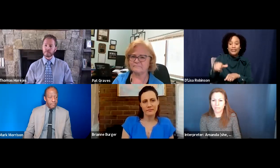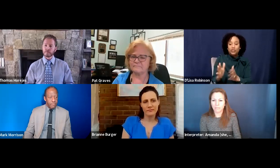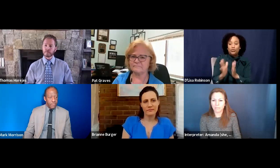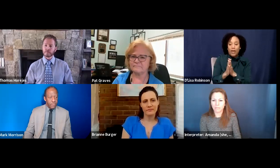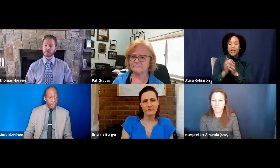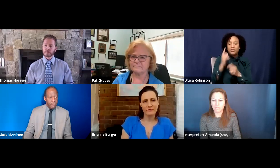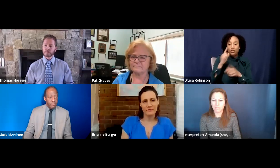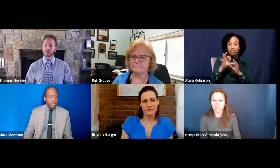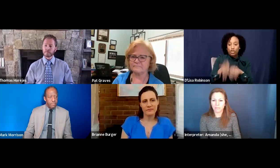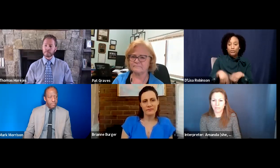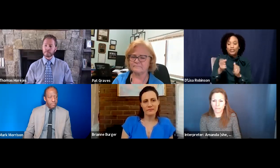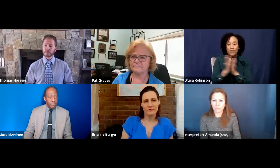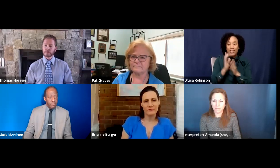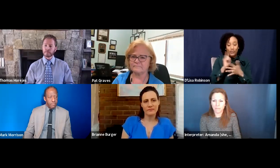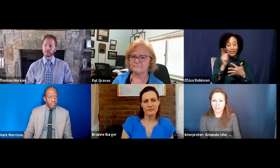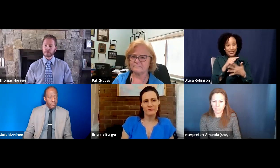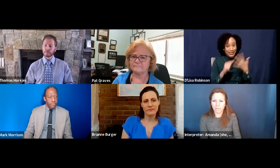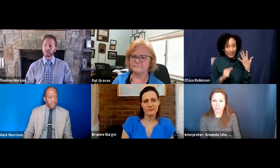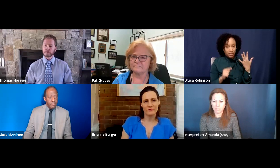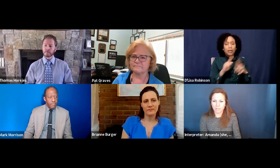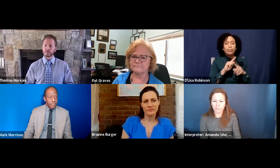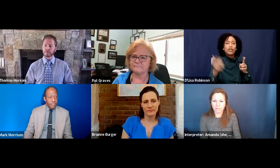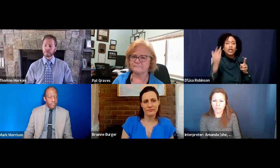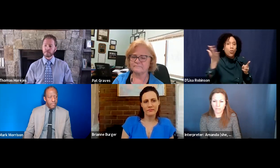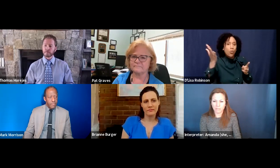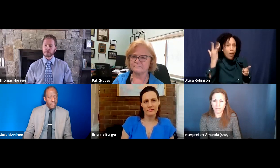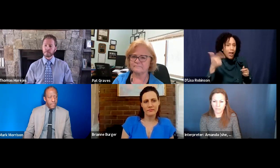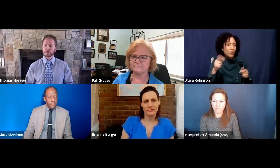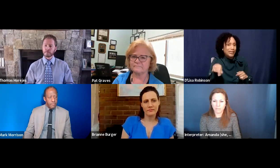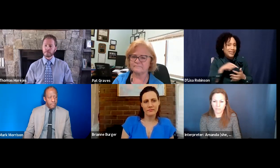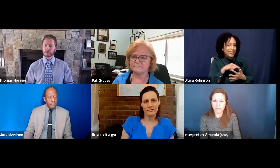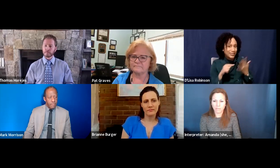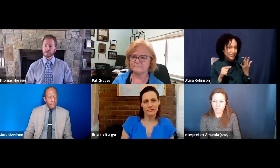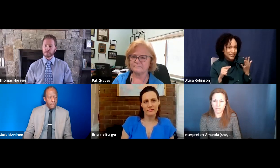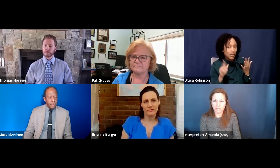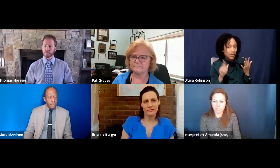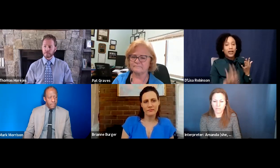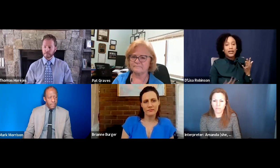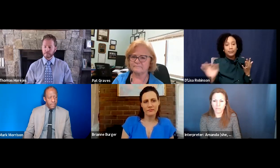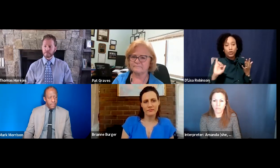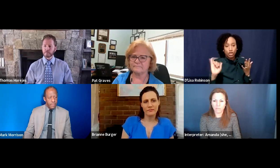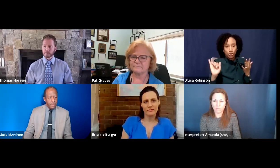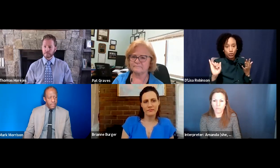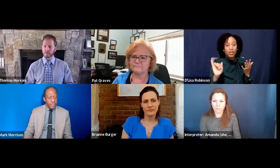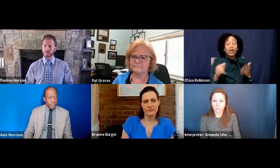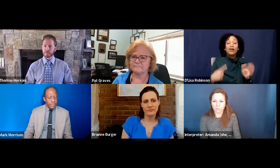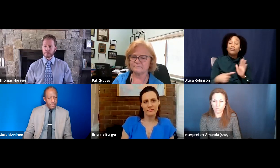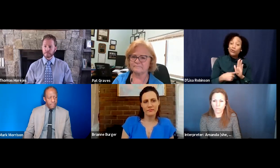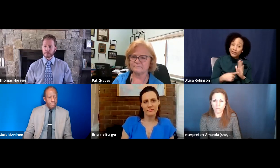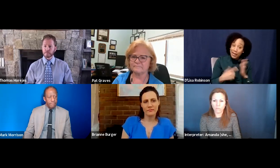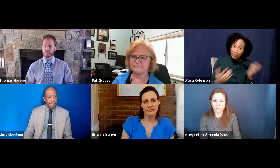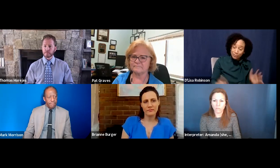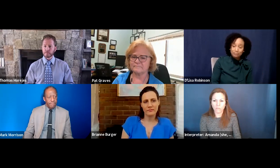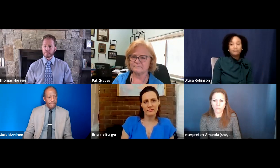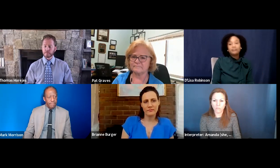At the same time, when there are requests for interpreters, there is important information to know, and maybe it's helpful